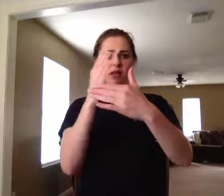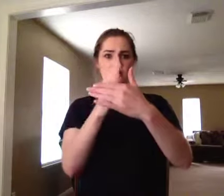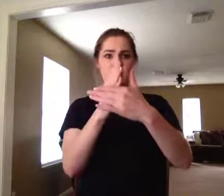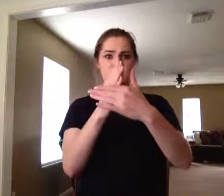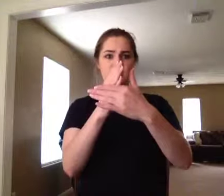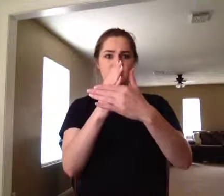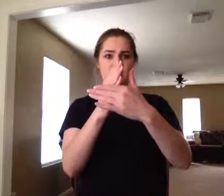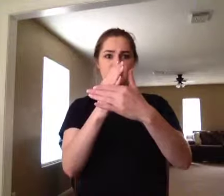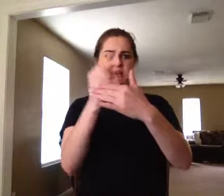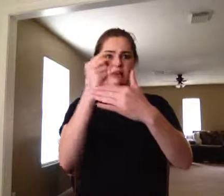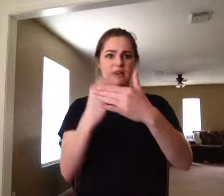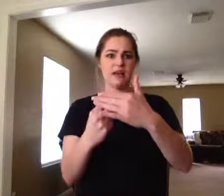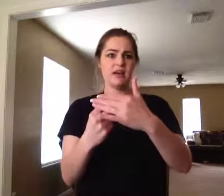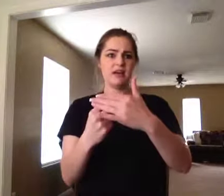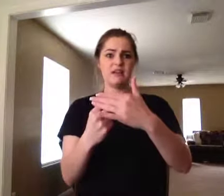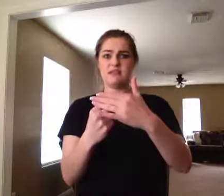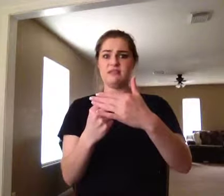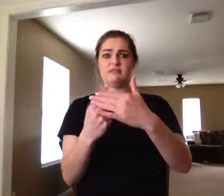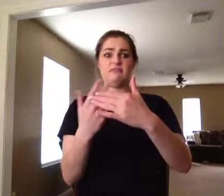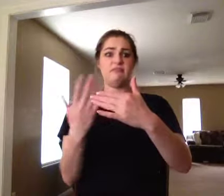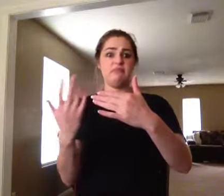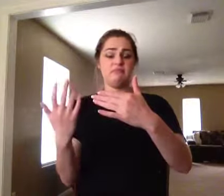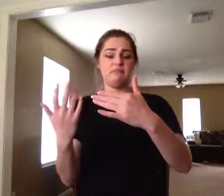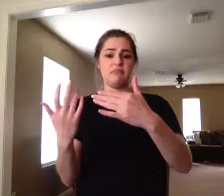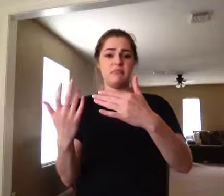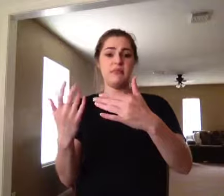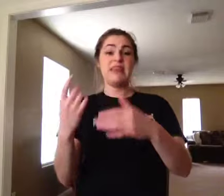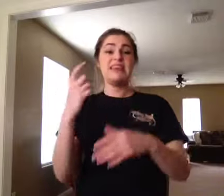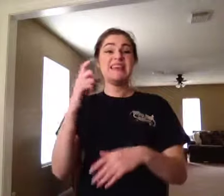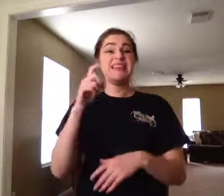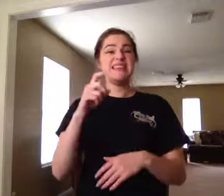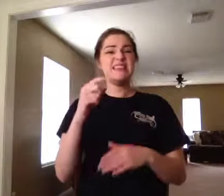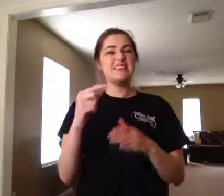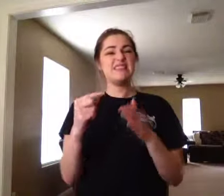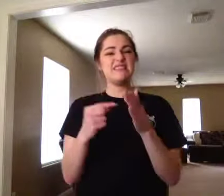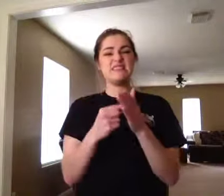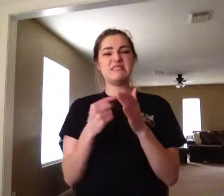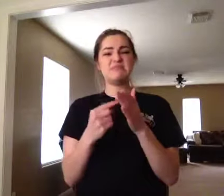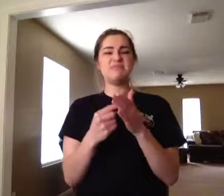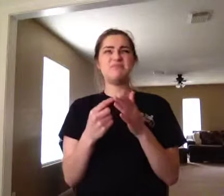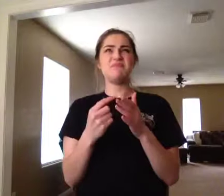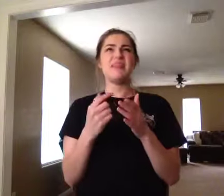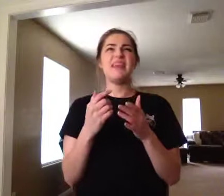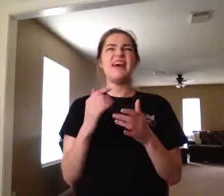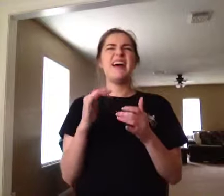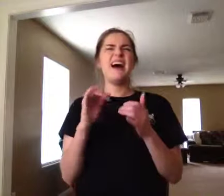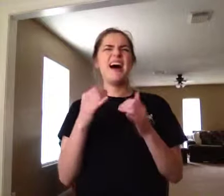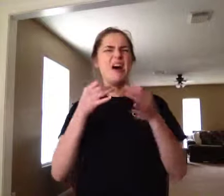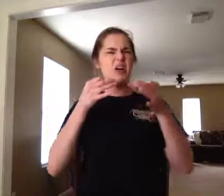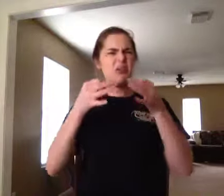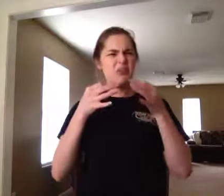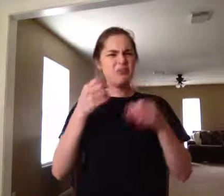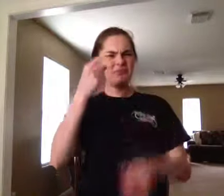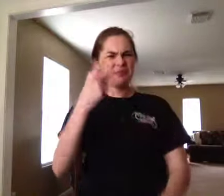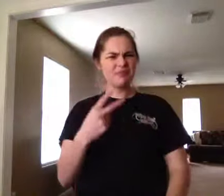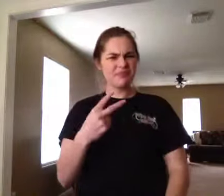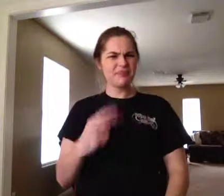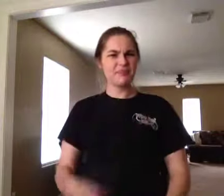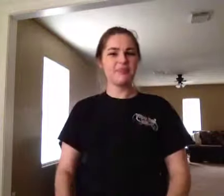Well, we need something that would describe what a half is of something. And that's where rational numbers